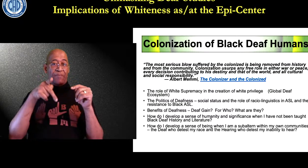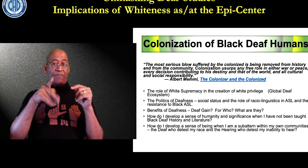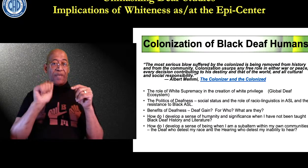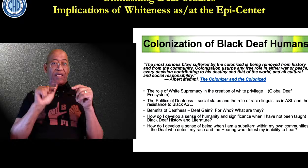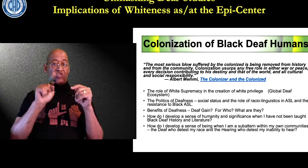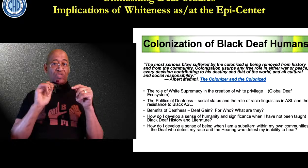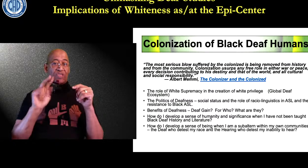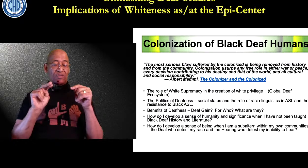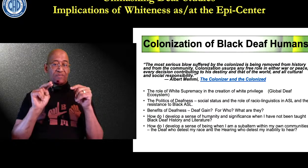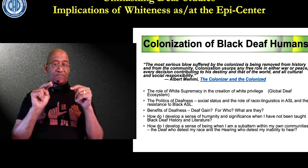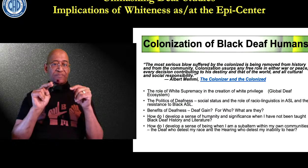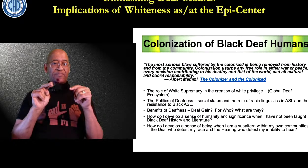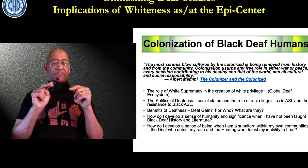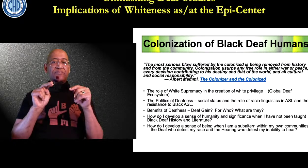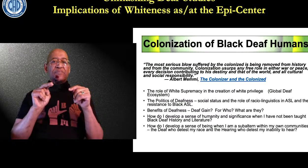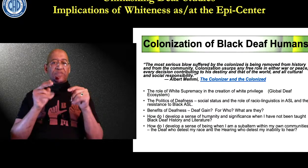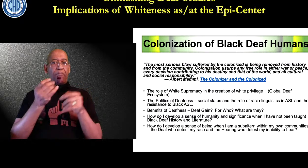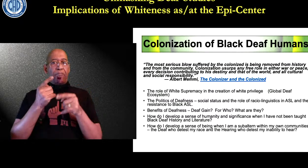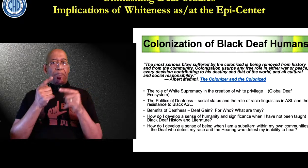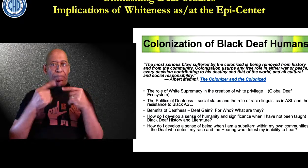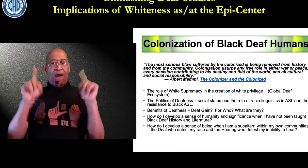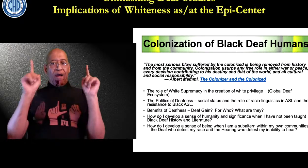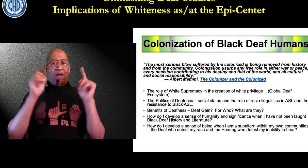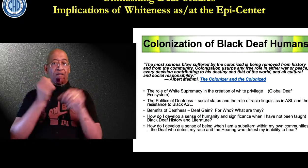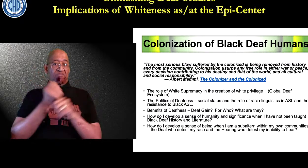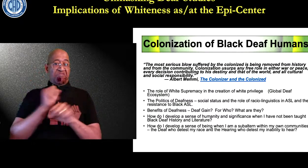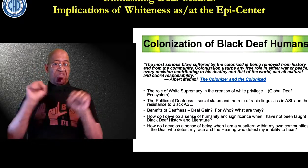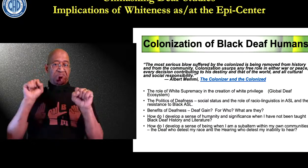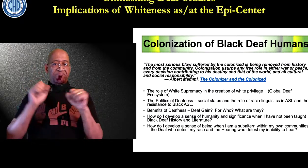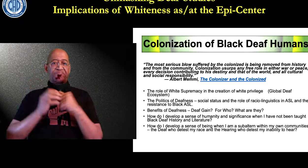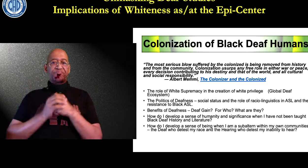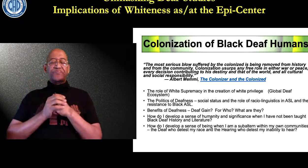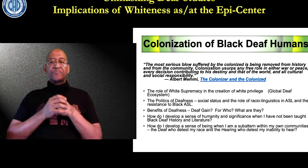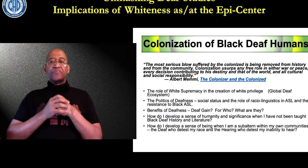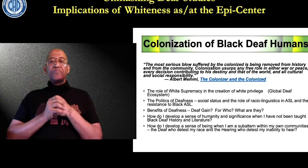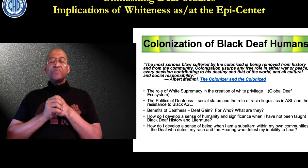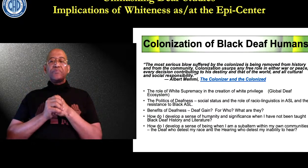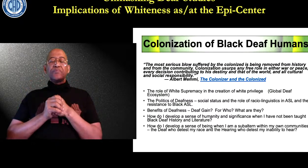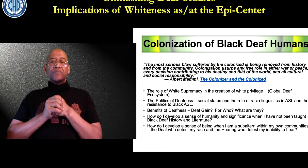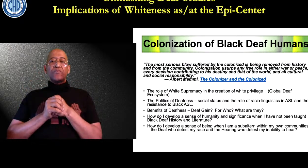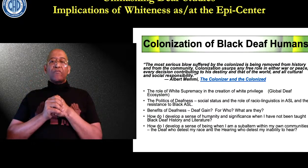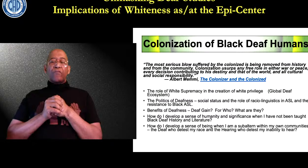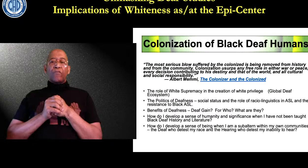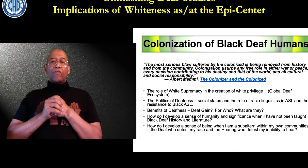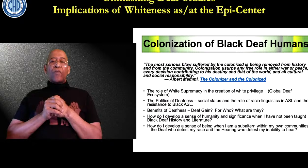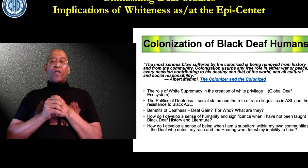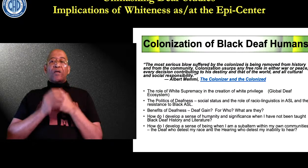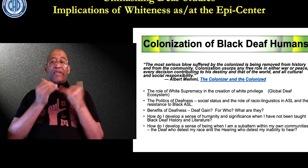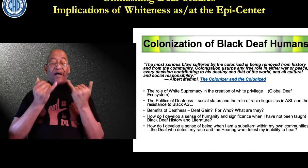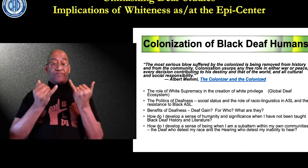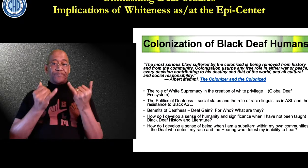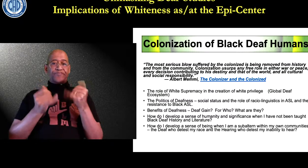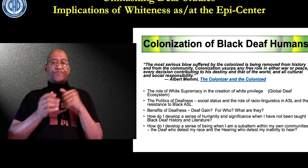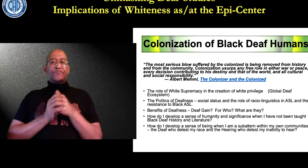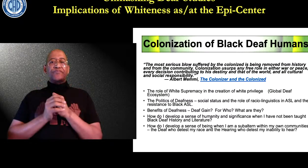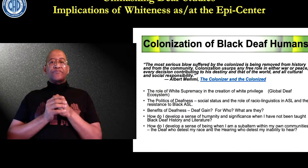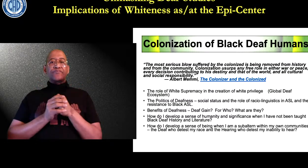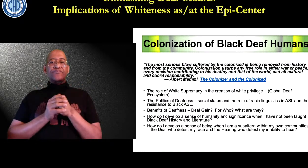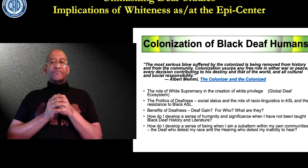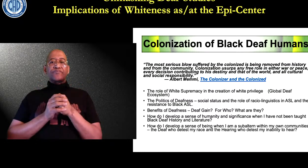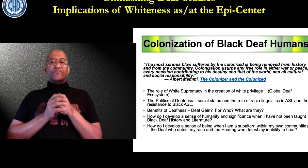were finally emancipated in 1862.